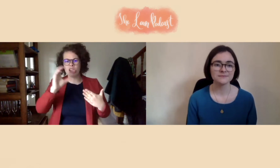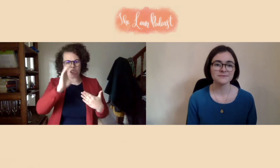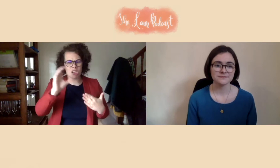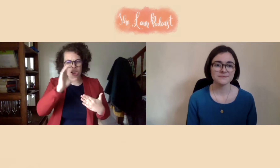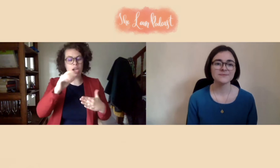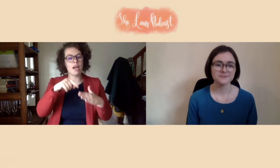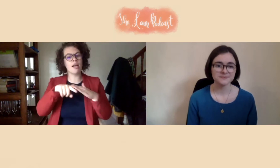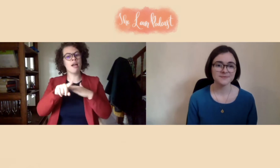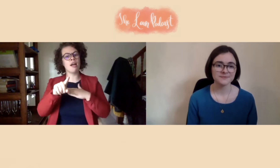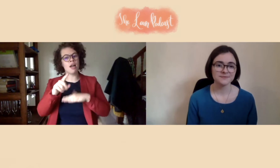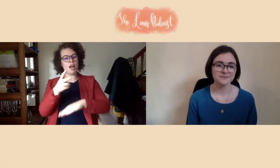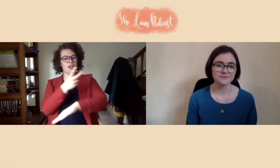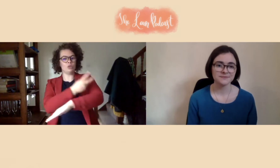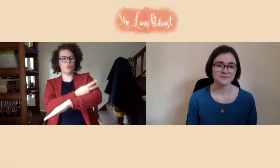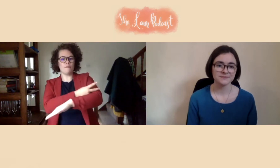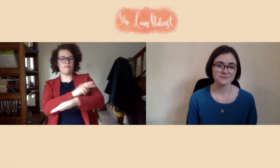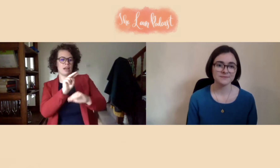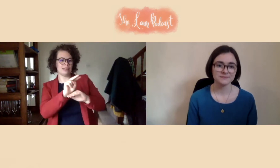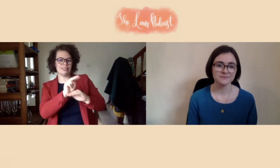whole